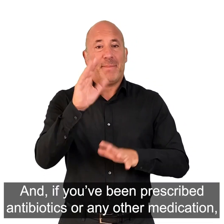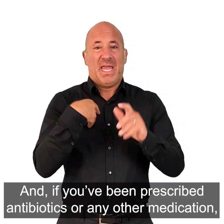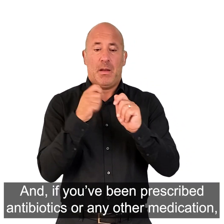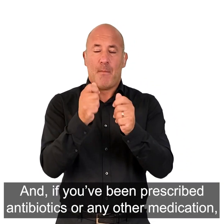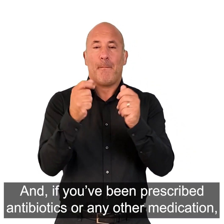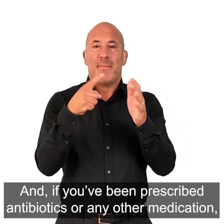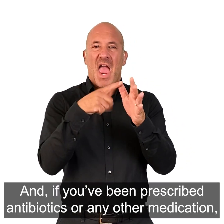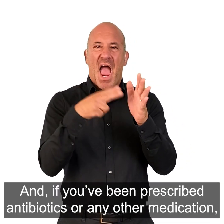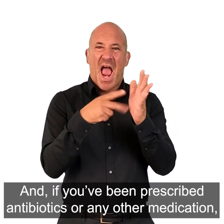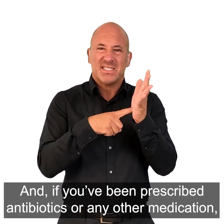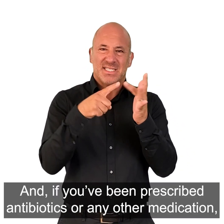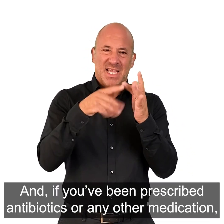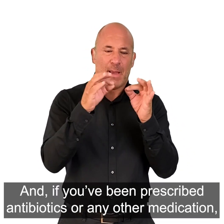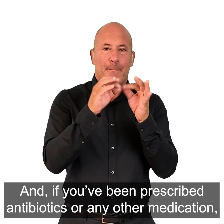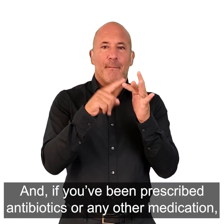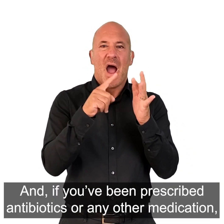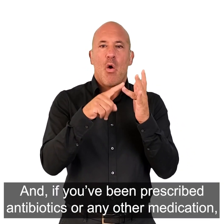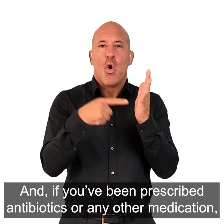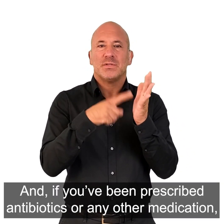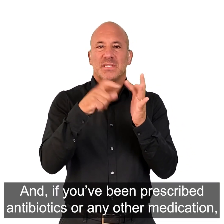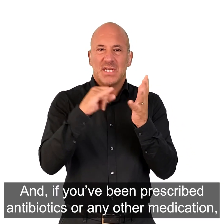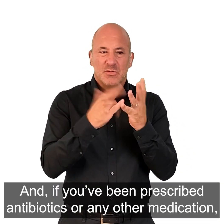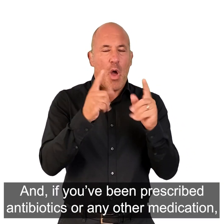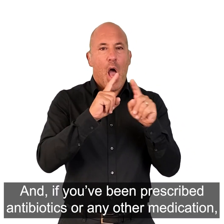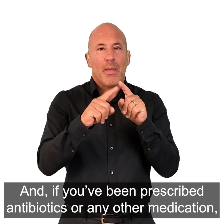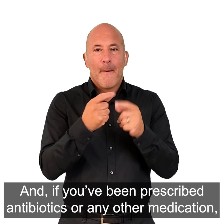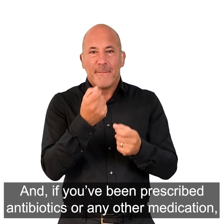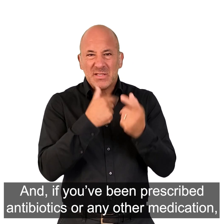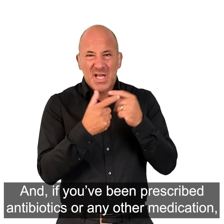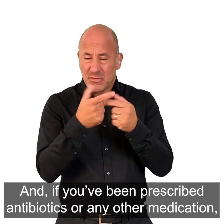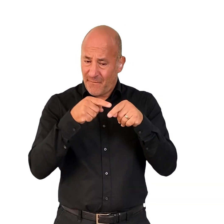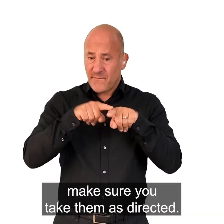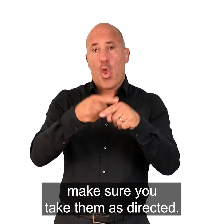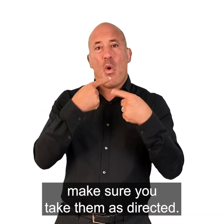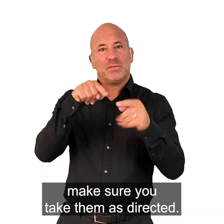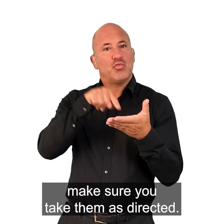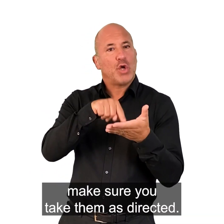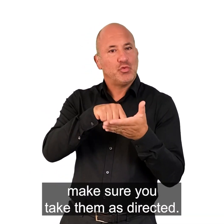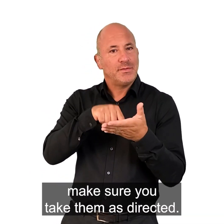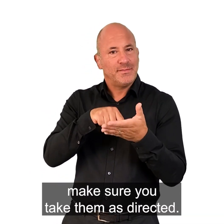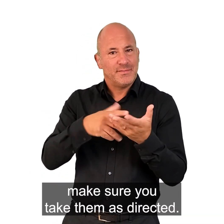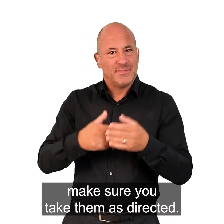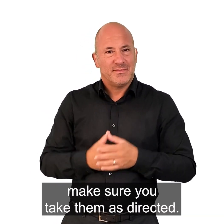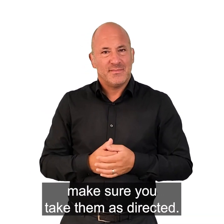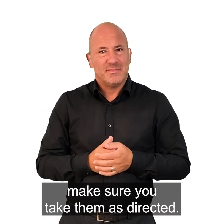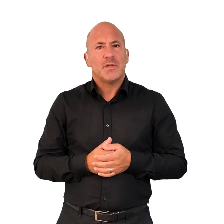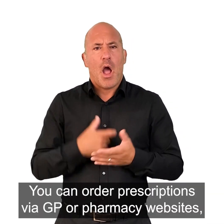And if you've been prescribed antibiotics or any other medication, make sure you take them as